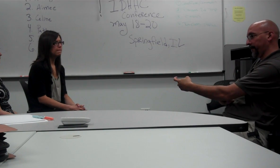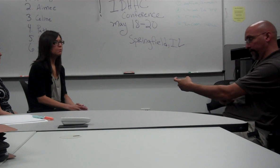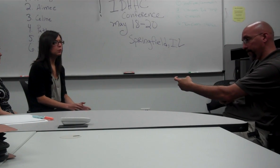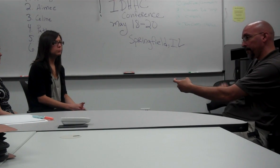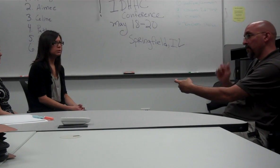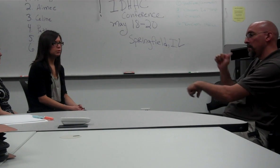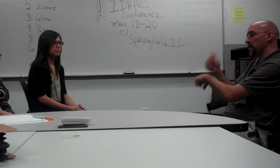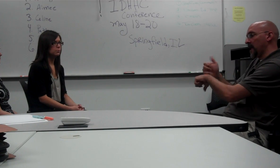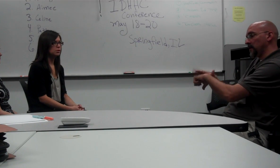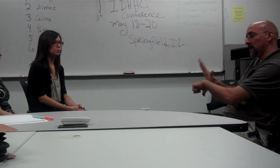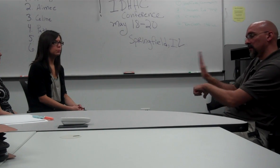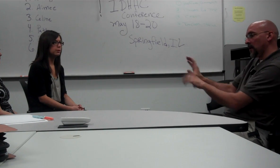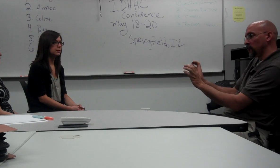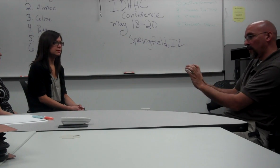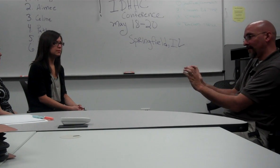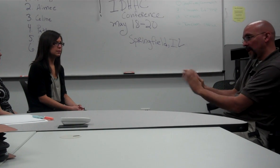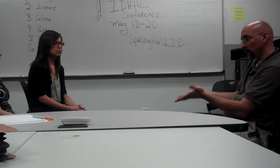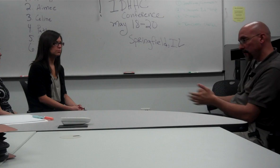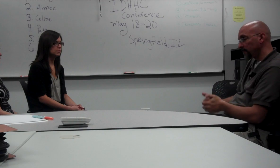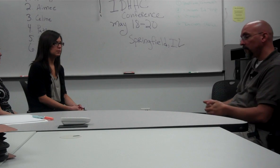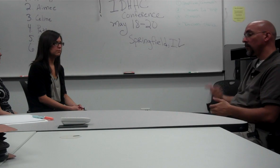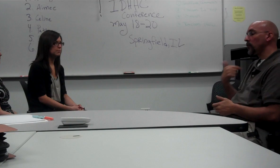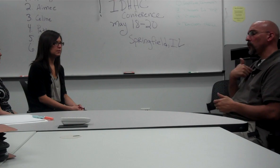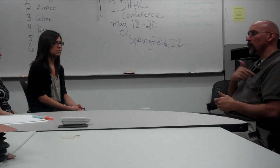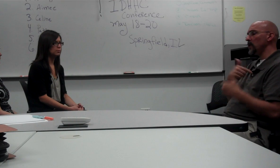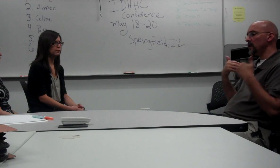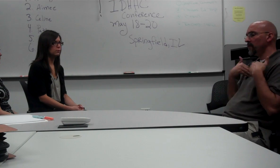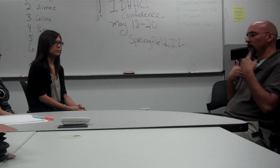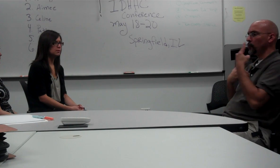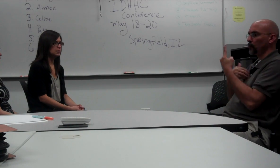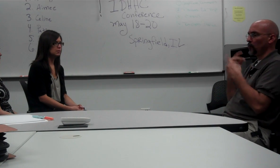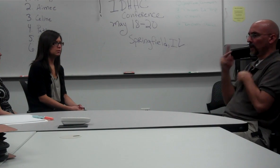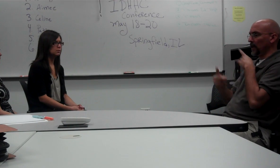The board will determine which appropriate license they should receive based on their performance test.